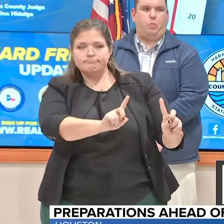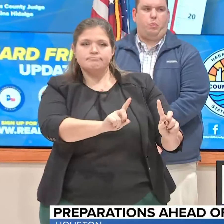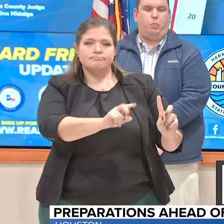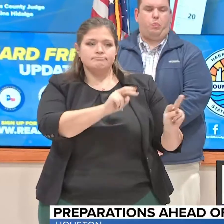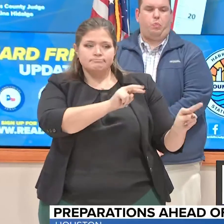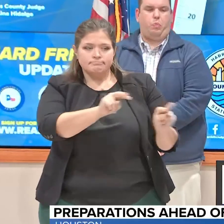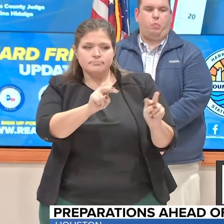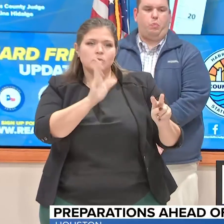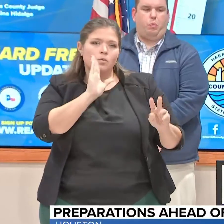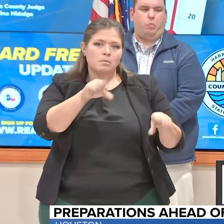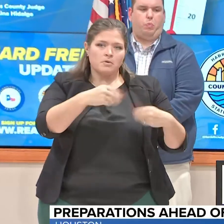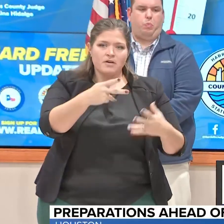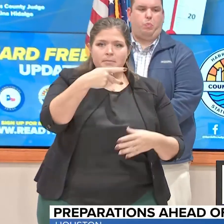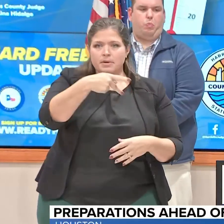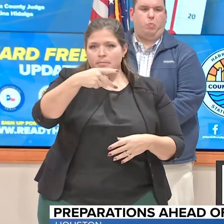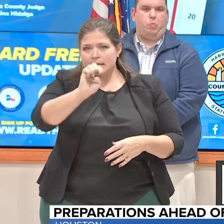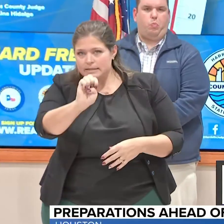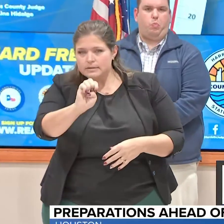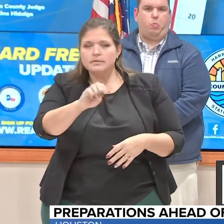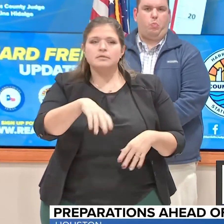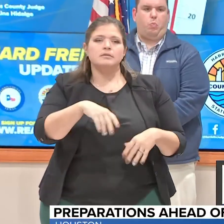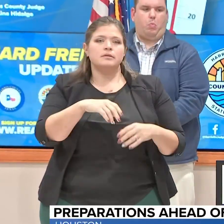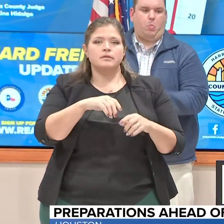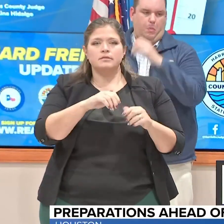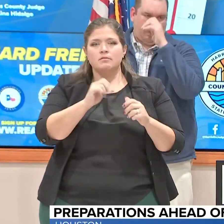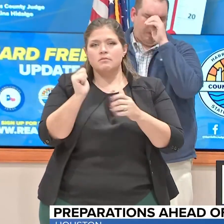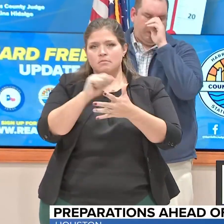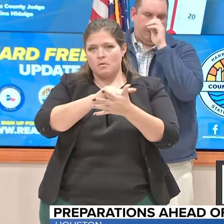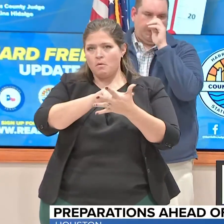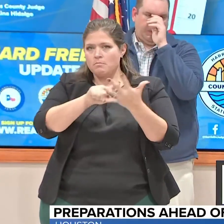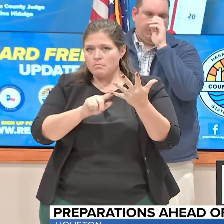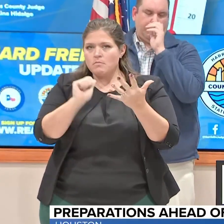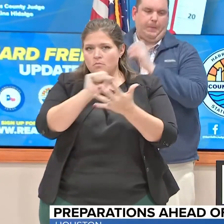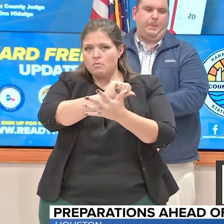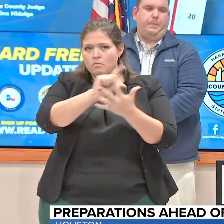providing PPEs at all of these warming centers.